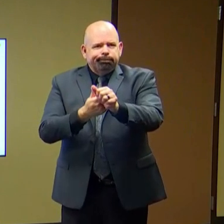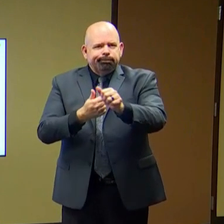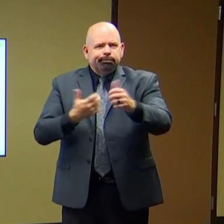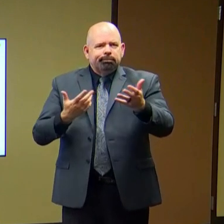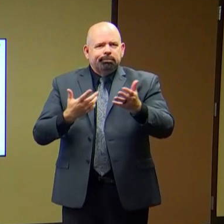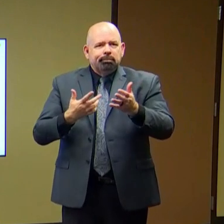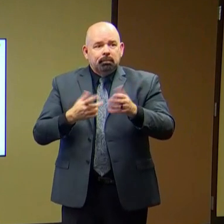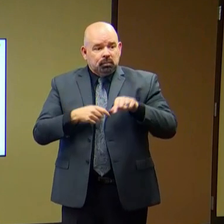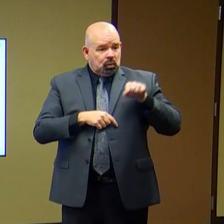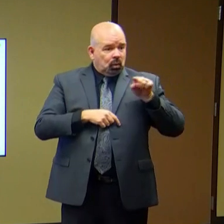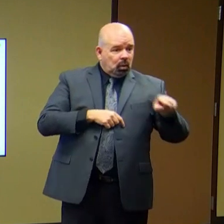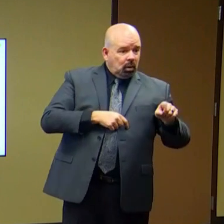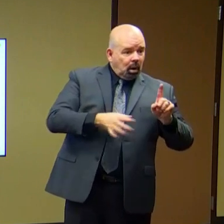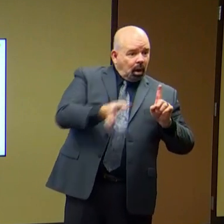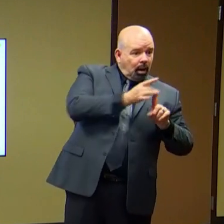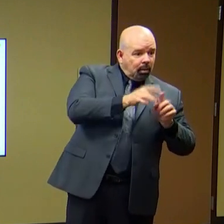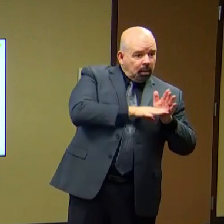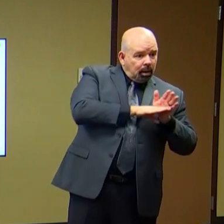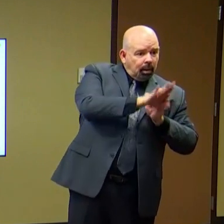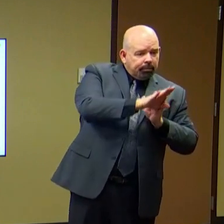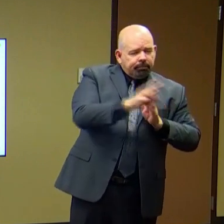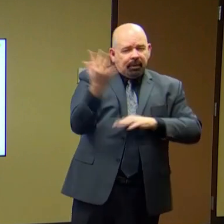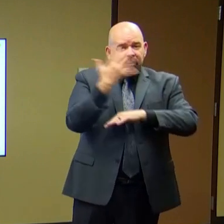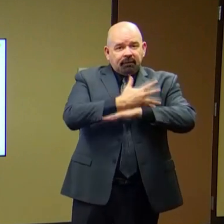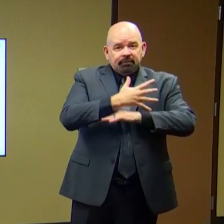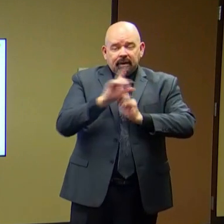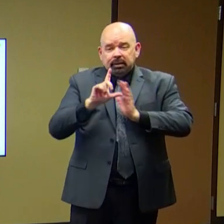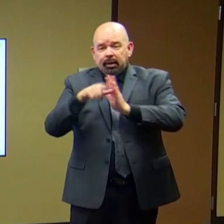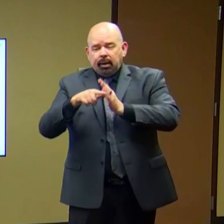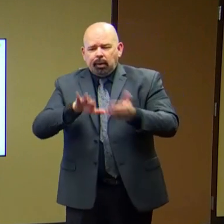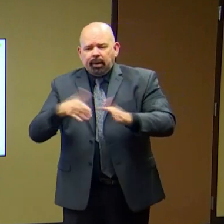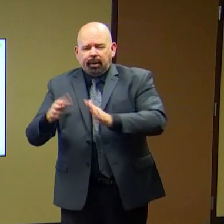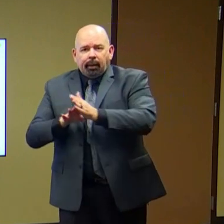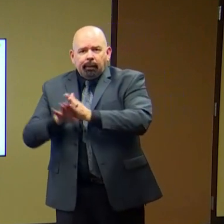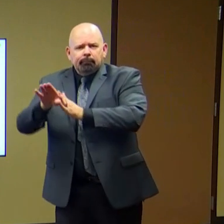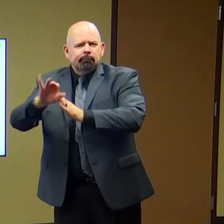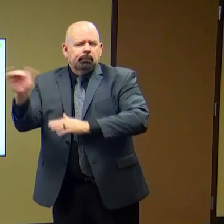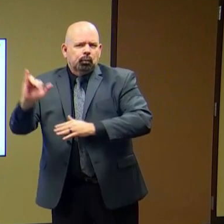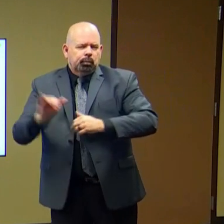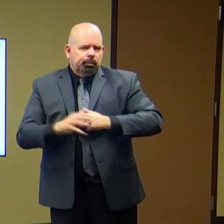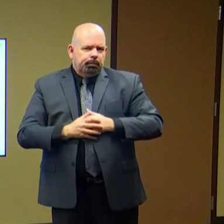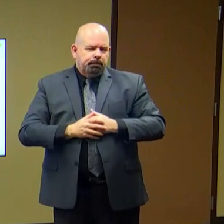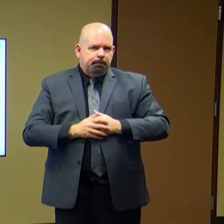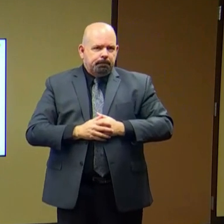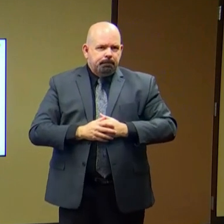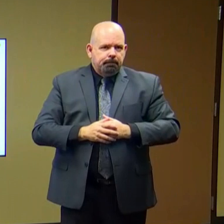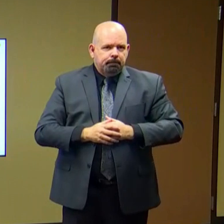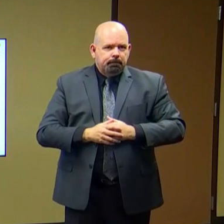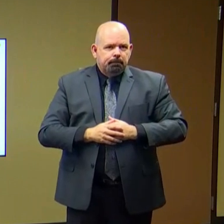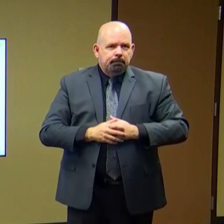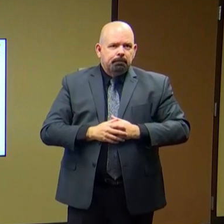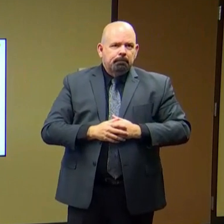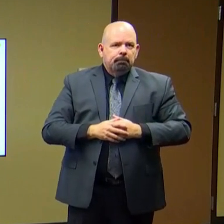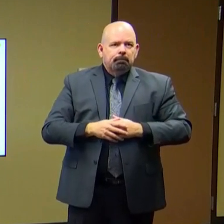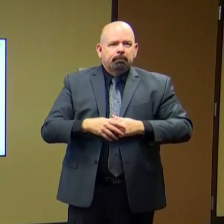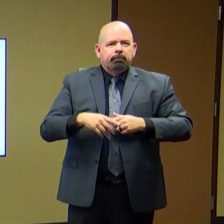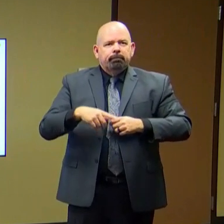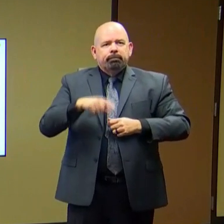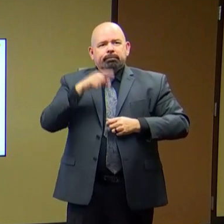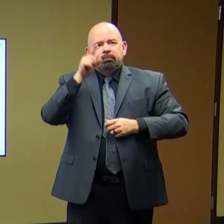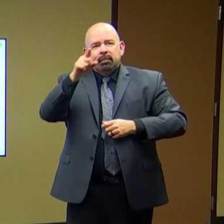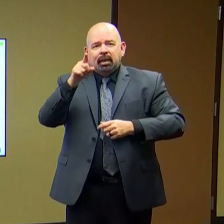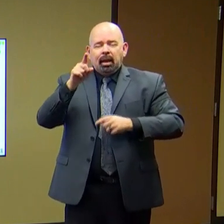look at multiple data sources. We work with the modelers from the different hospital systems. We work with the academic centers and look to